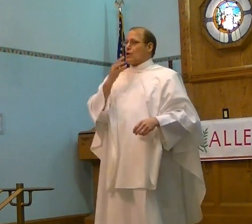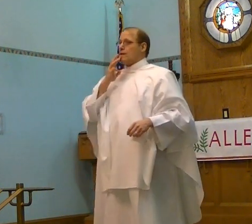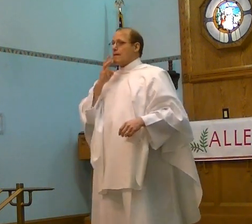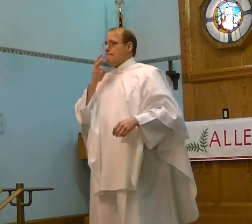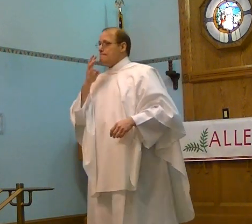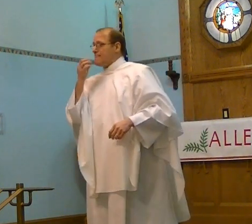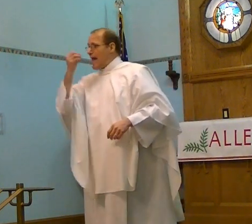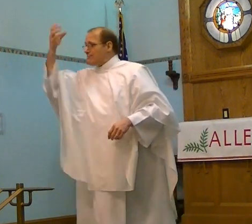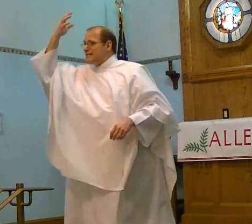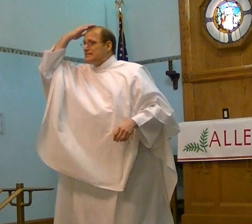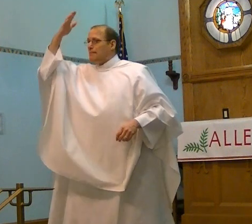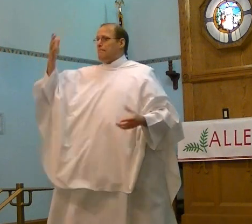baptism.